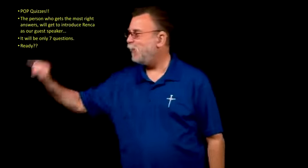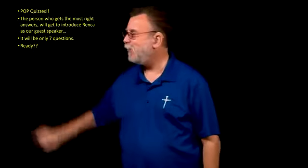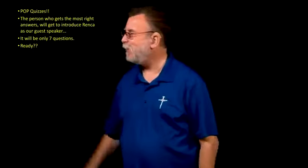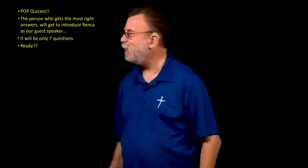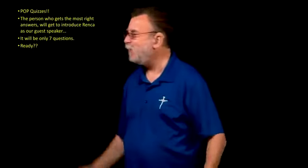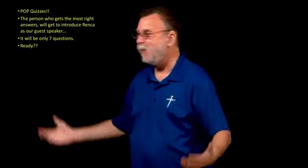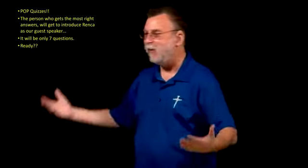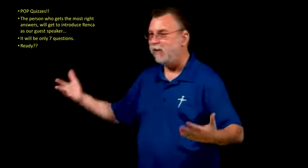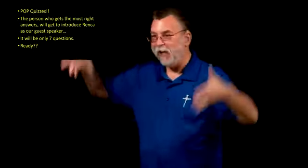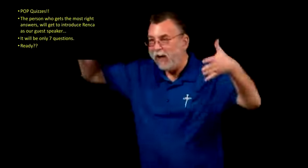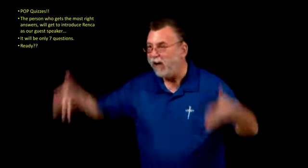Hawaii.